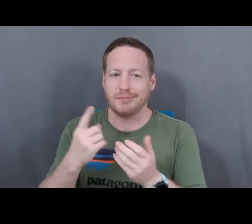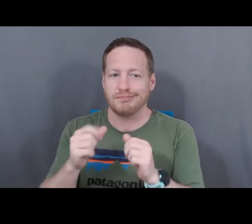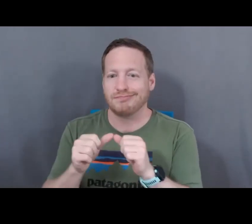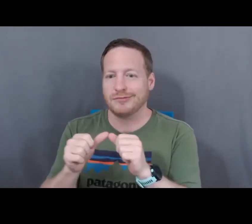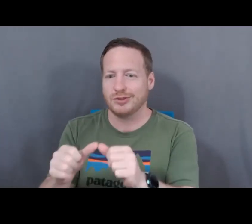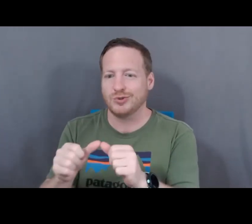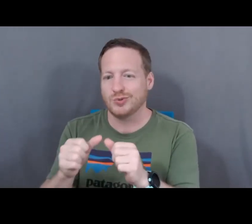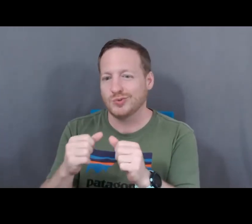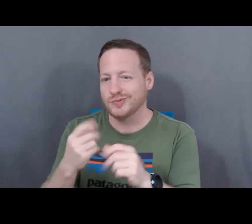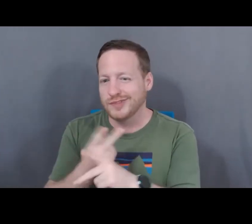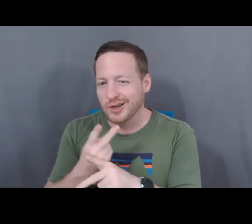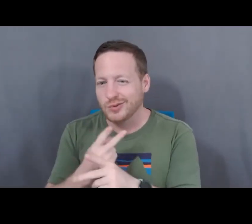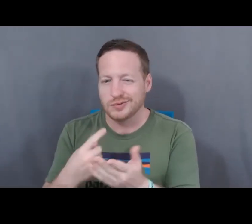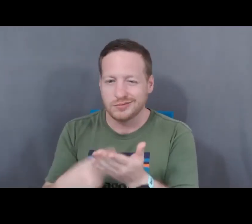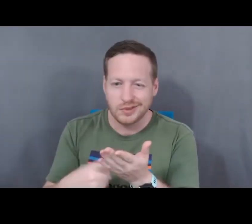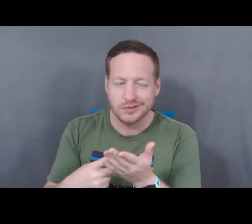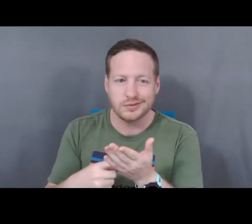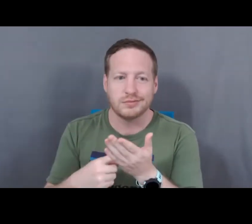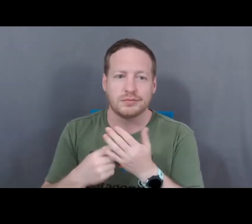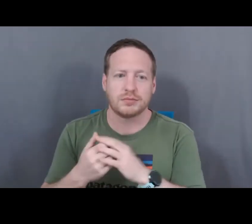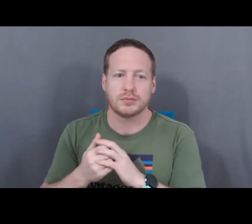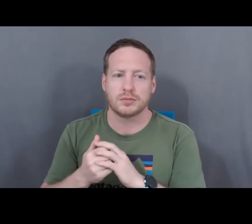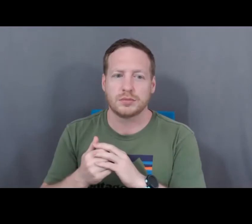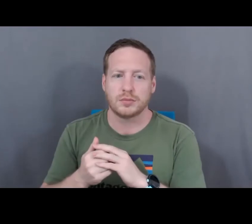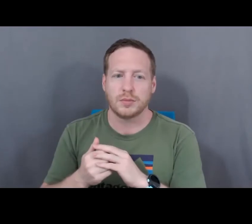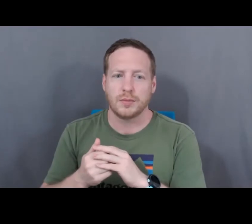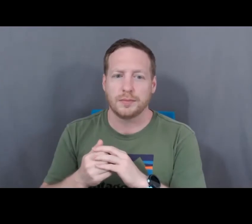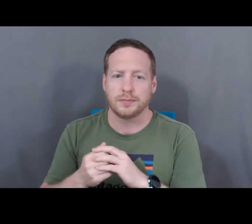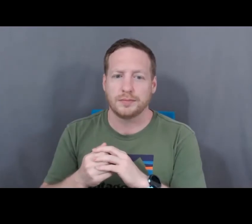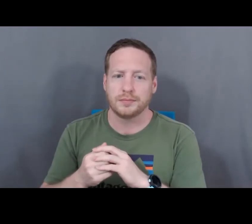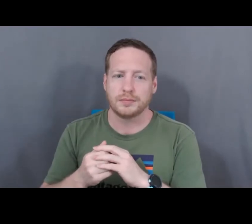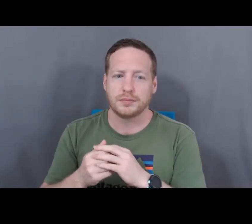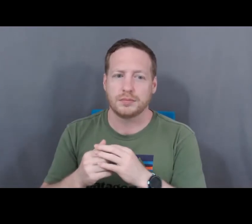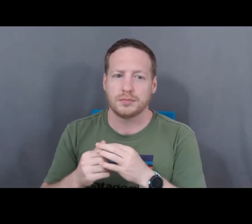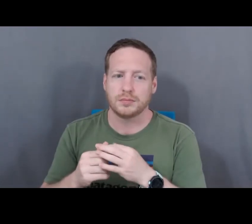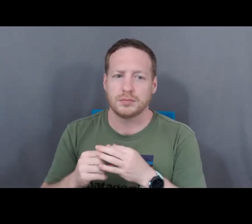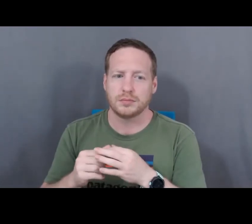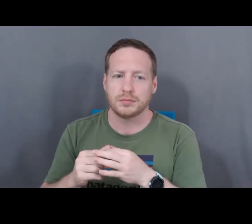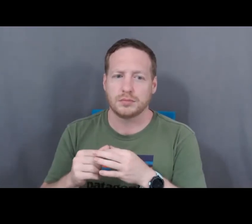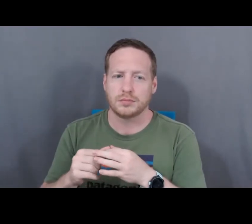I also think that we have to continue this discussion as well.